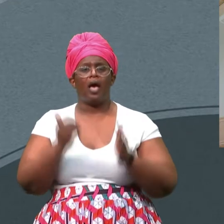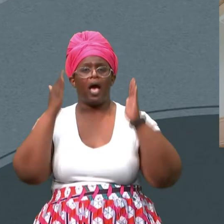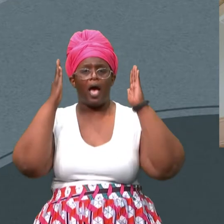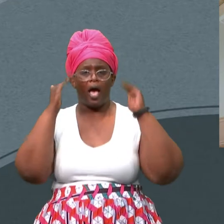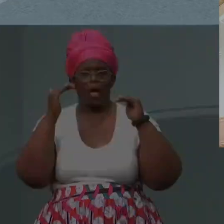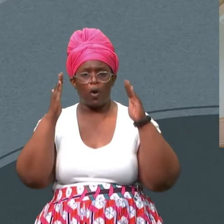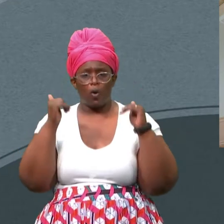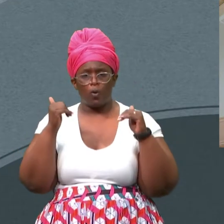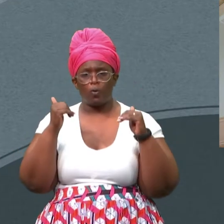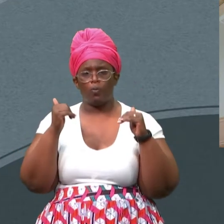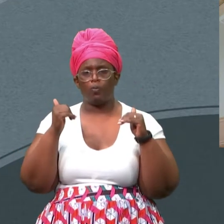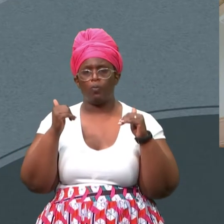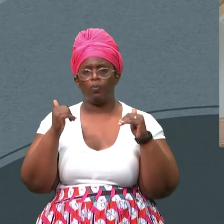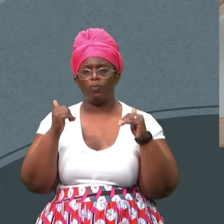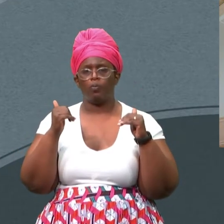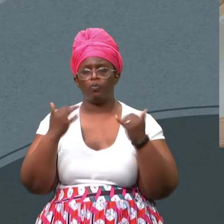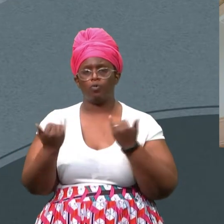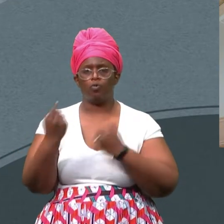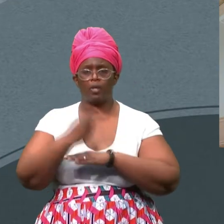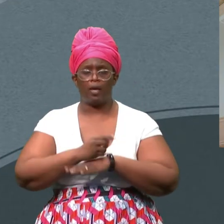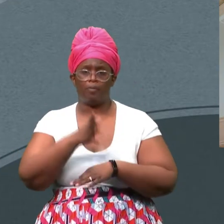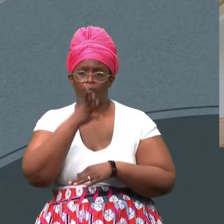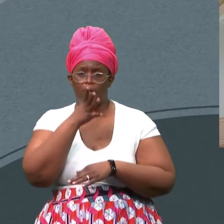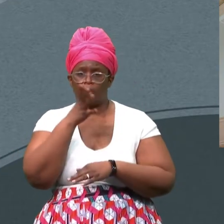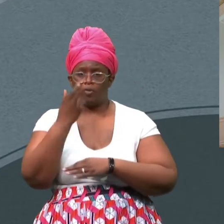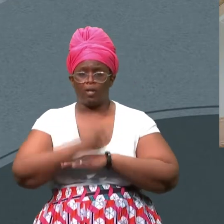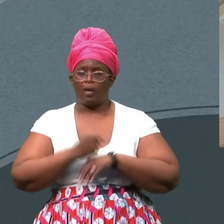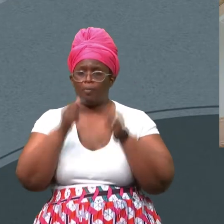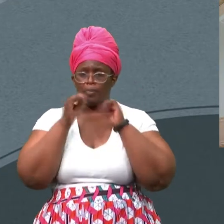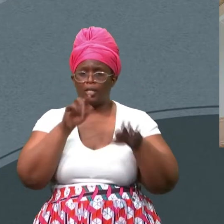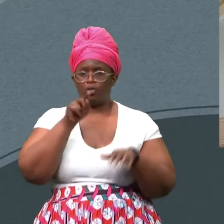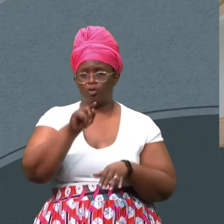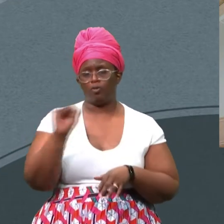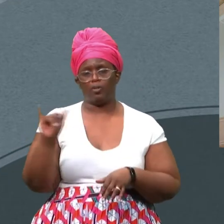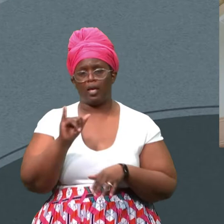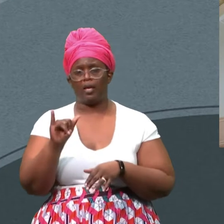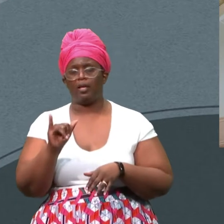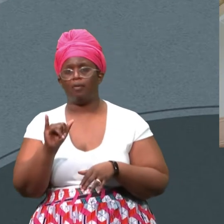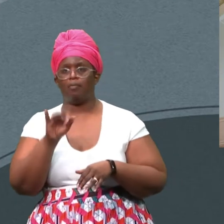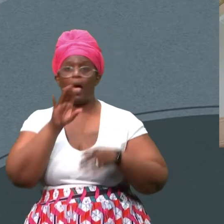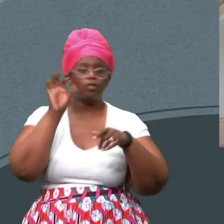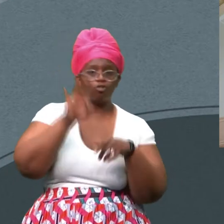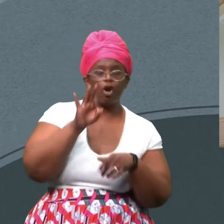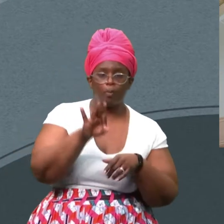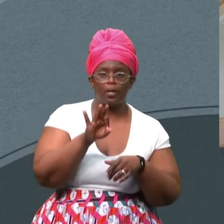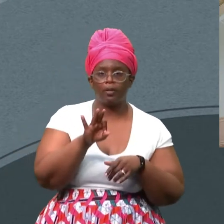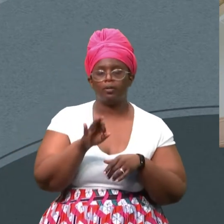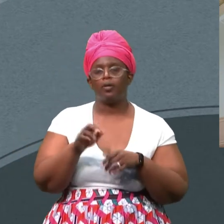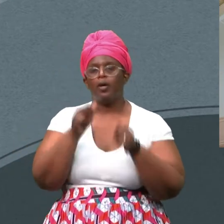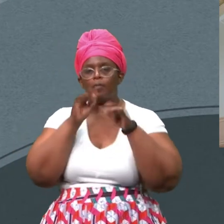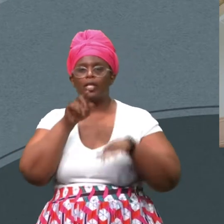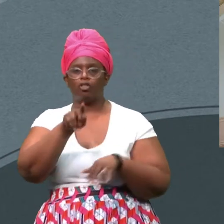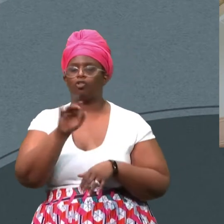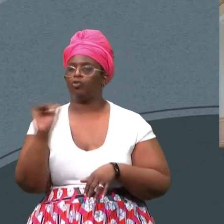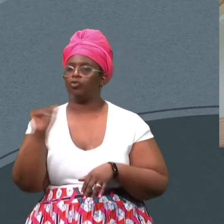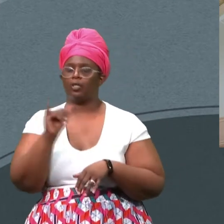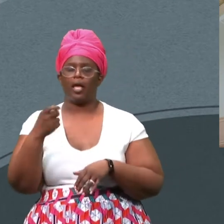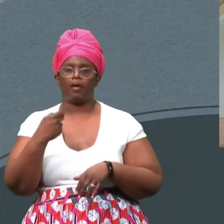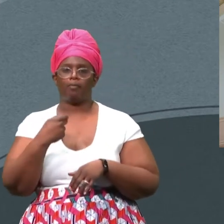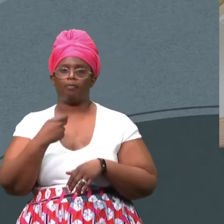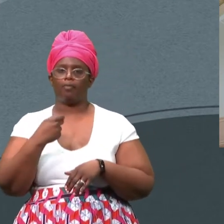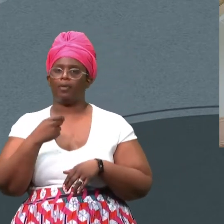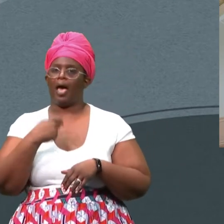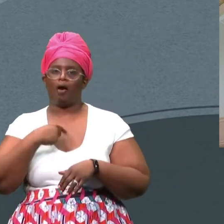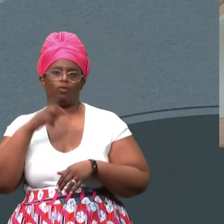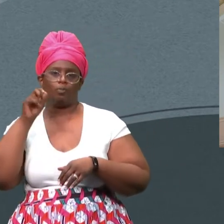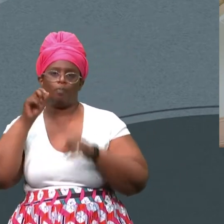today's Mother's Day blessed you as much as it blessed me to preach it. Before we go home and before I pronounce the benediction over